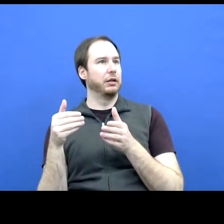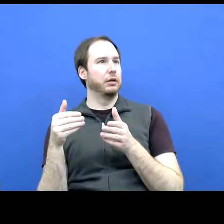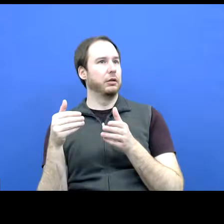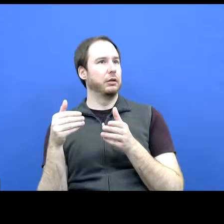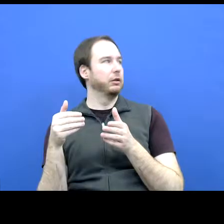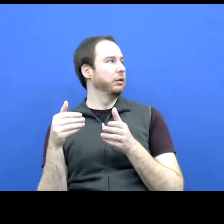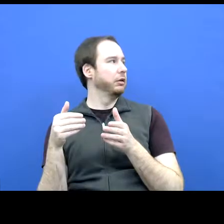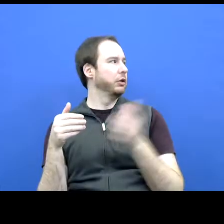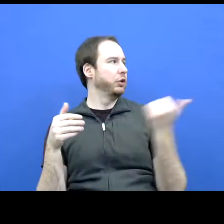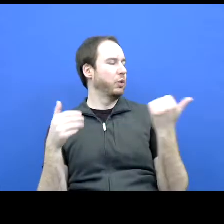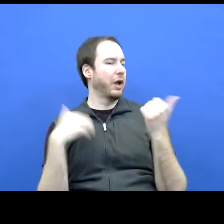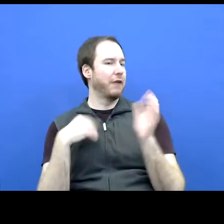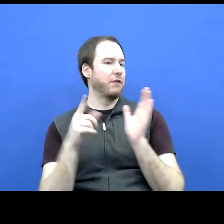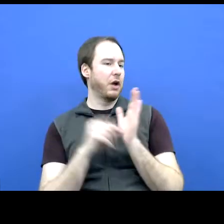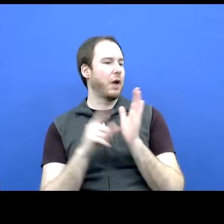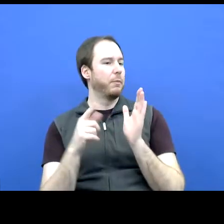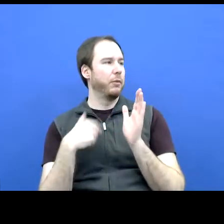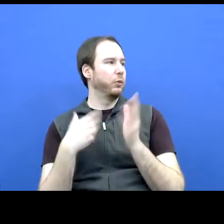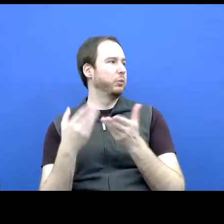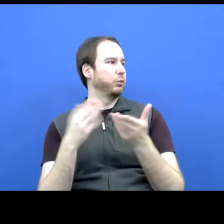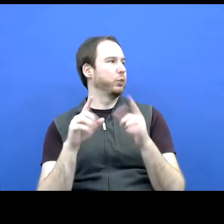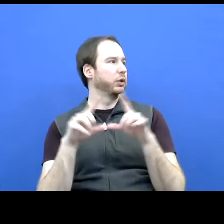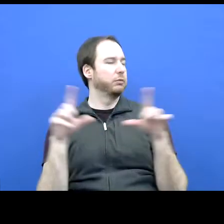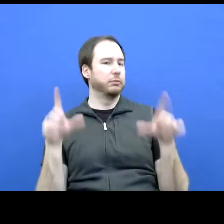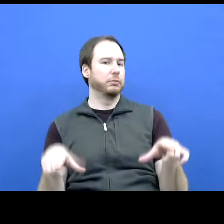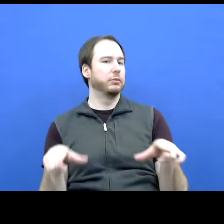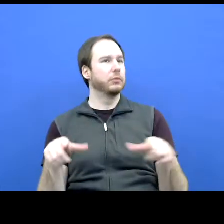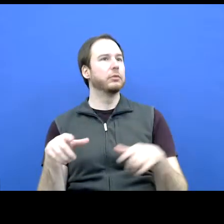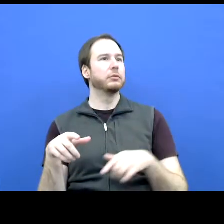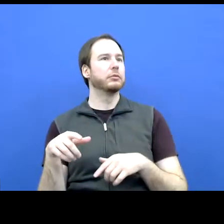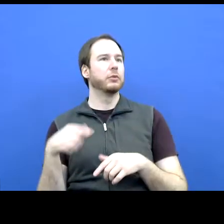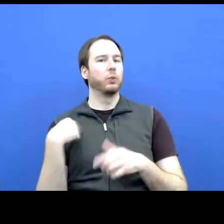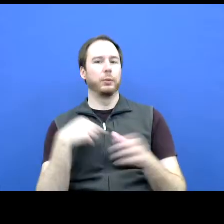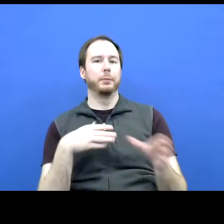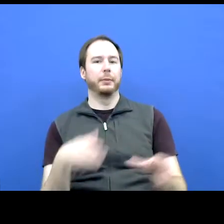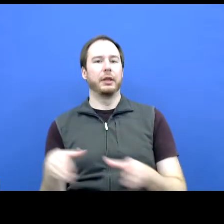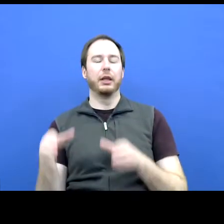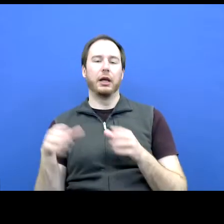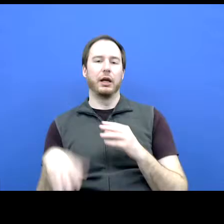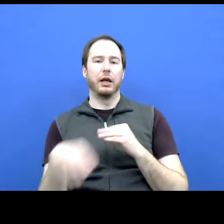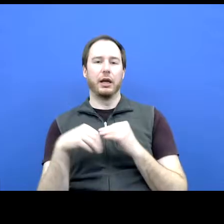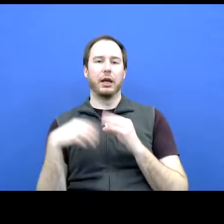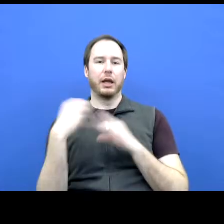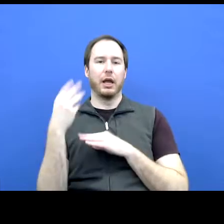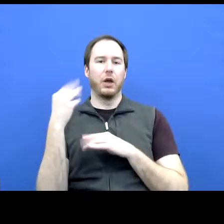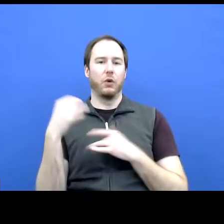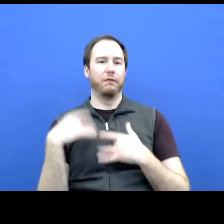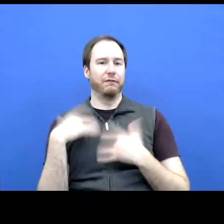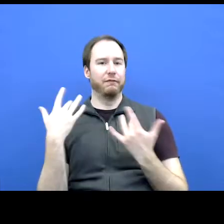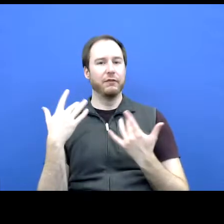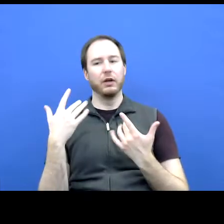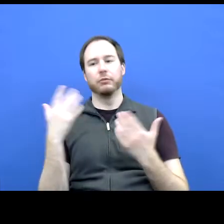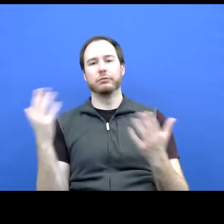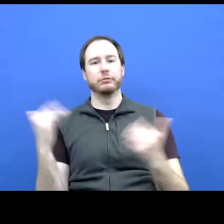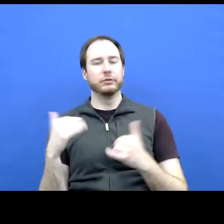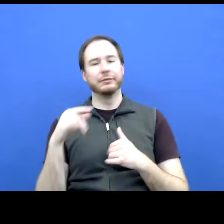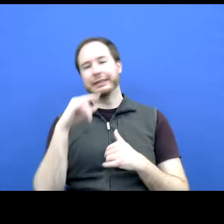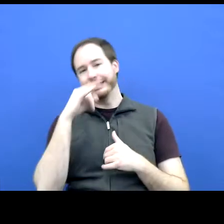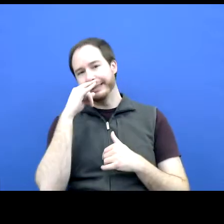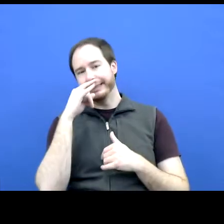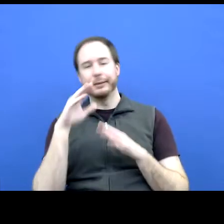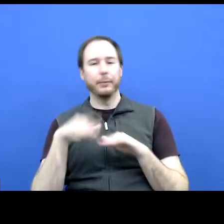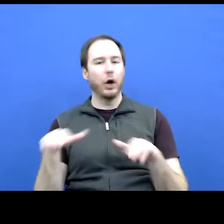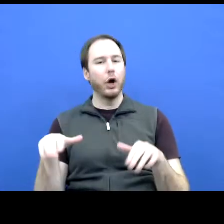guys have a copy of it. We plan on having some outside events if we want to have a kid party, a